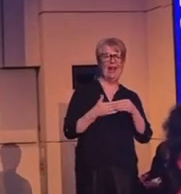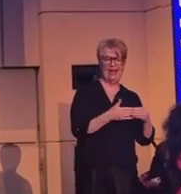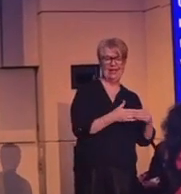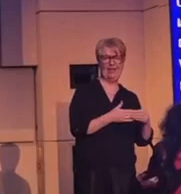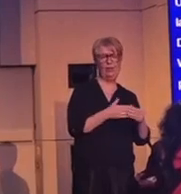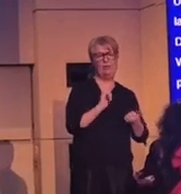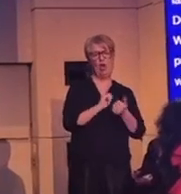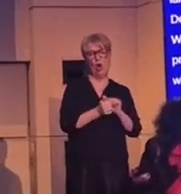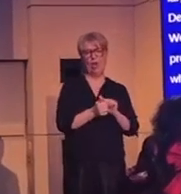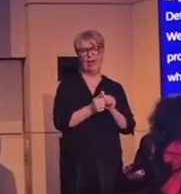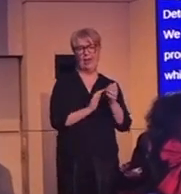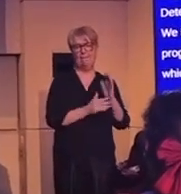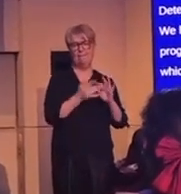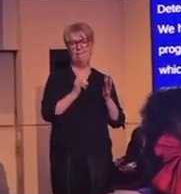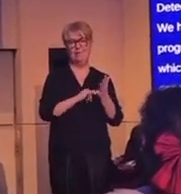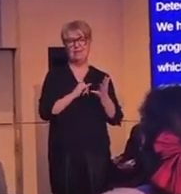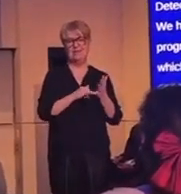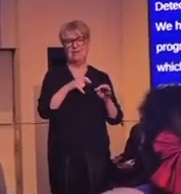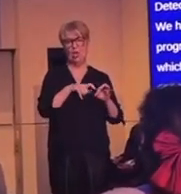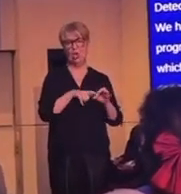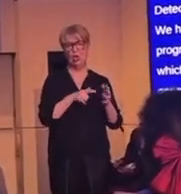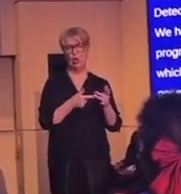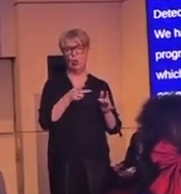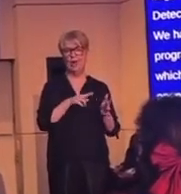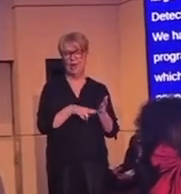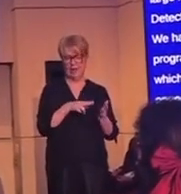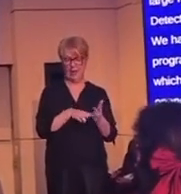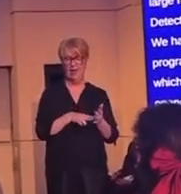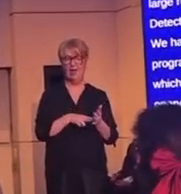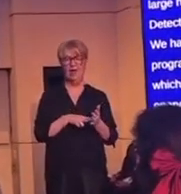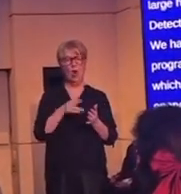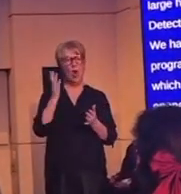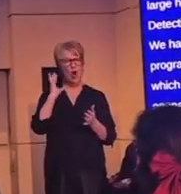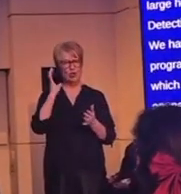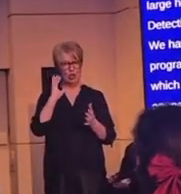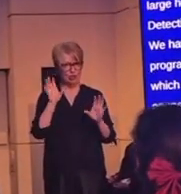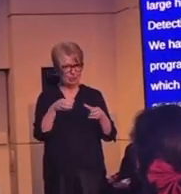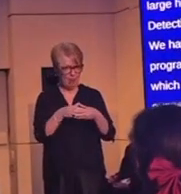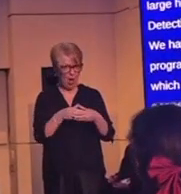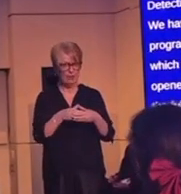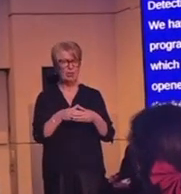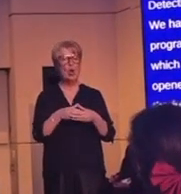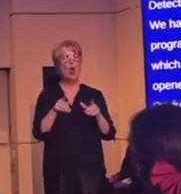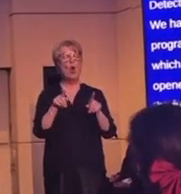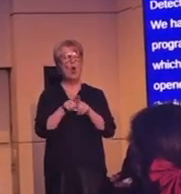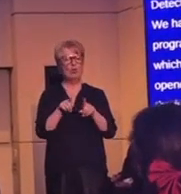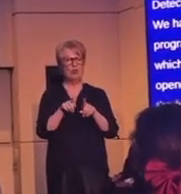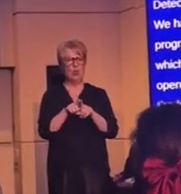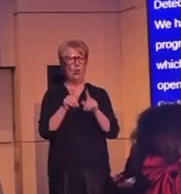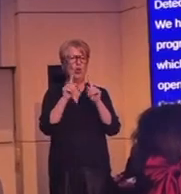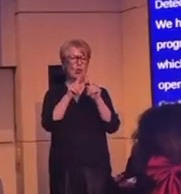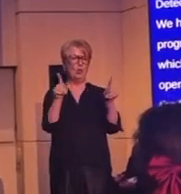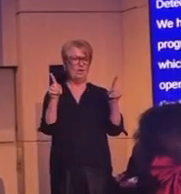the Audiology Department, as well as our colleagues from University College Hospital.